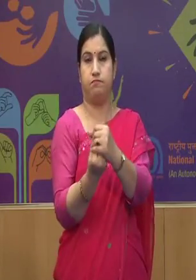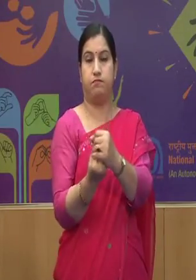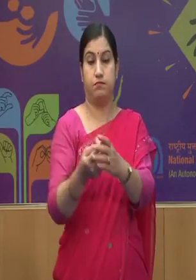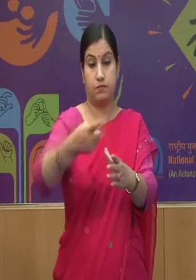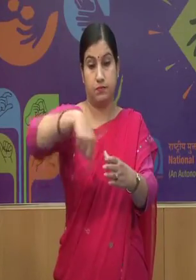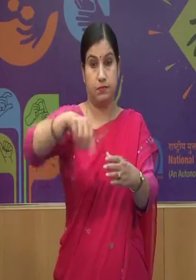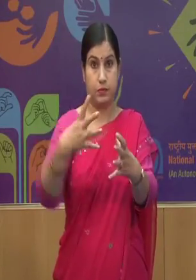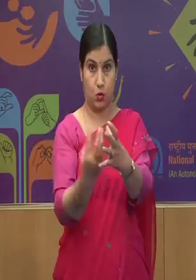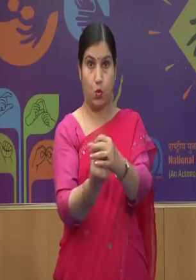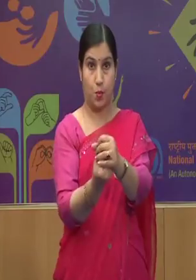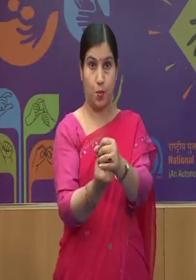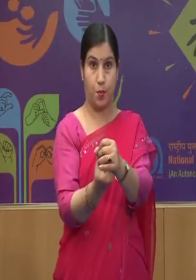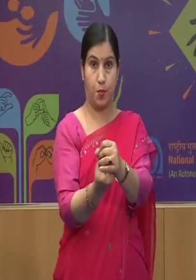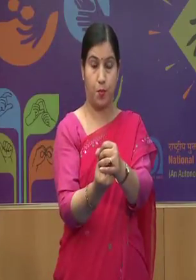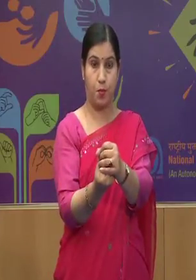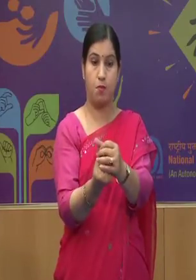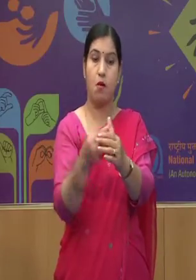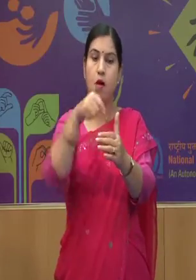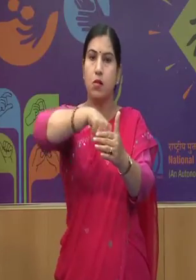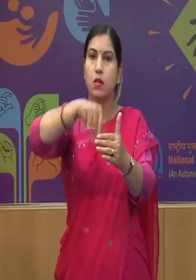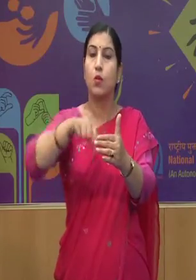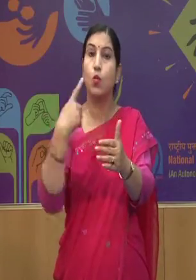This group had Britain,